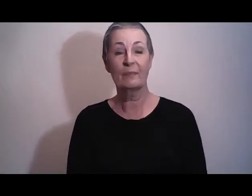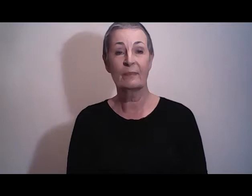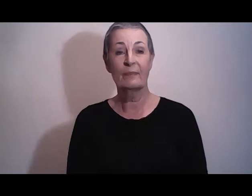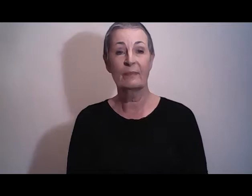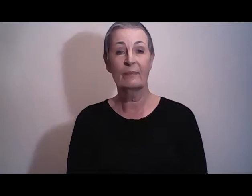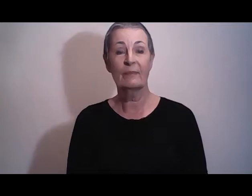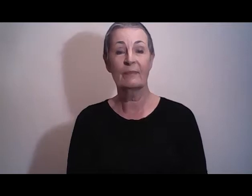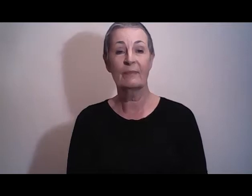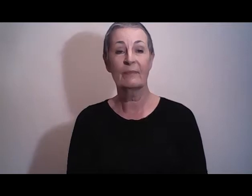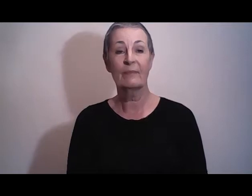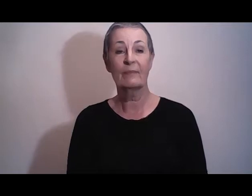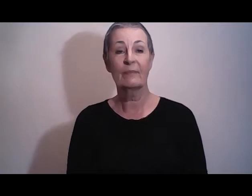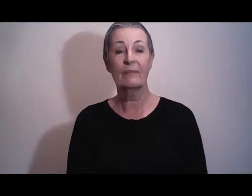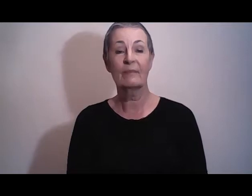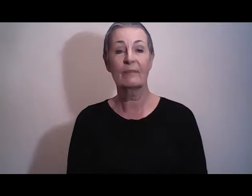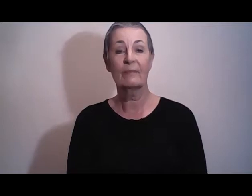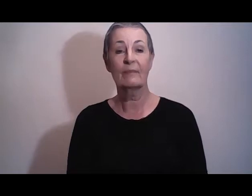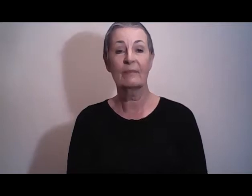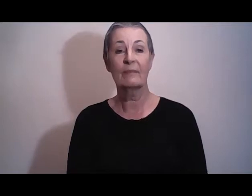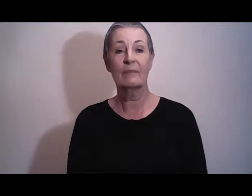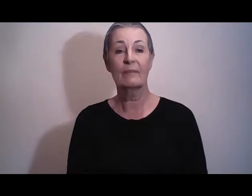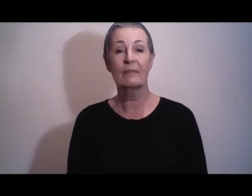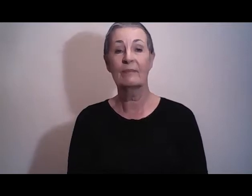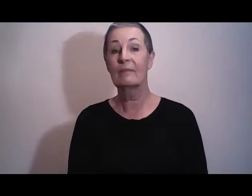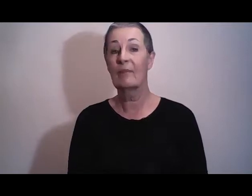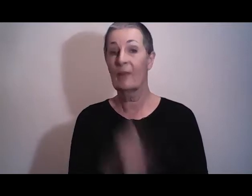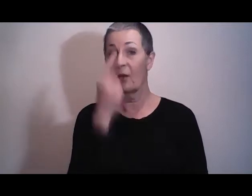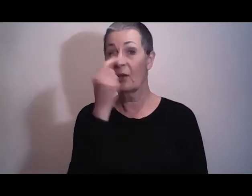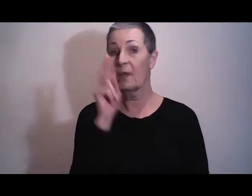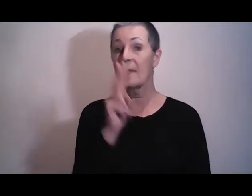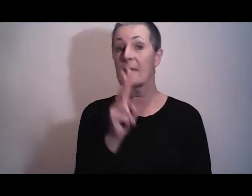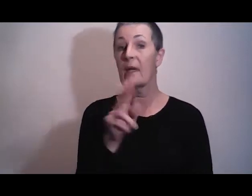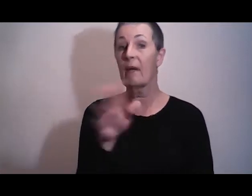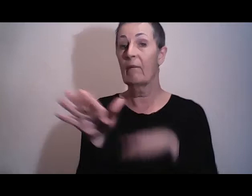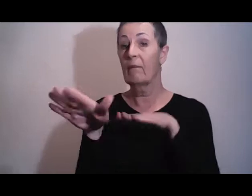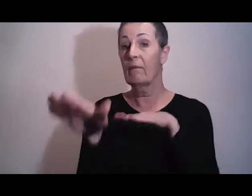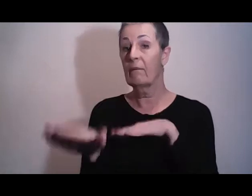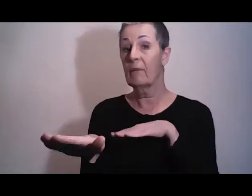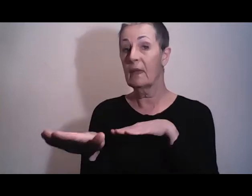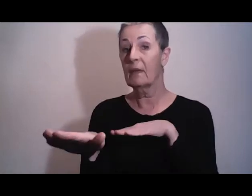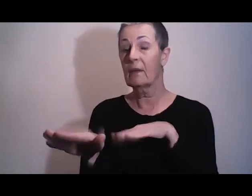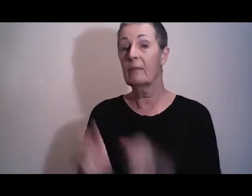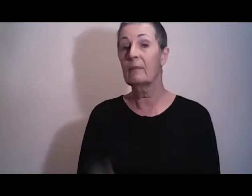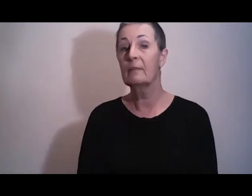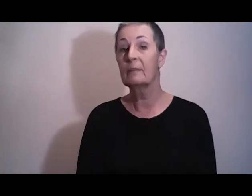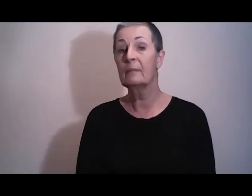And you keep the movements nice and smooth. I'll just turn sideways so you can see what I'm doing.